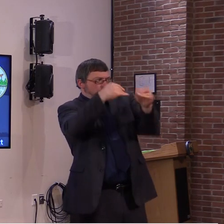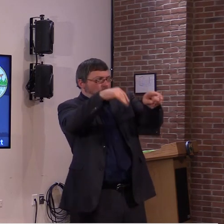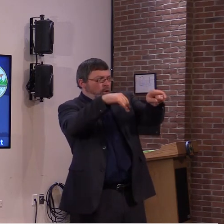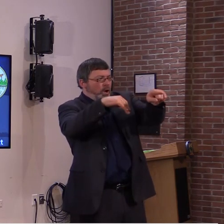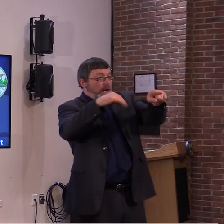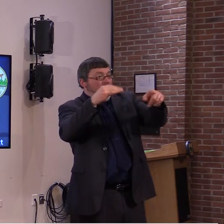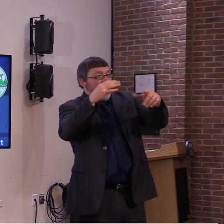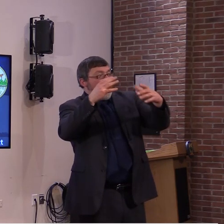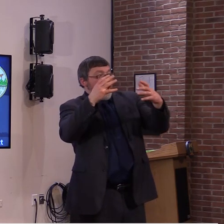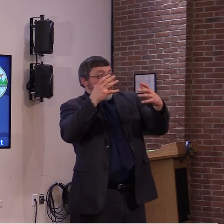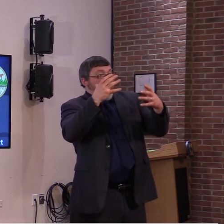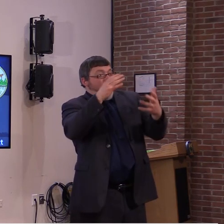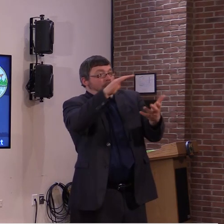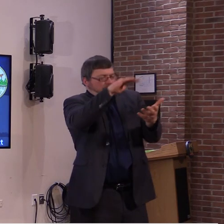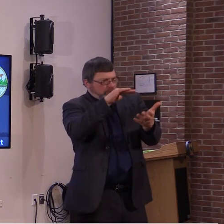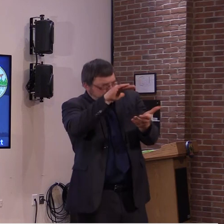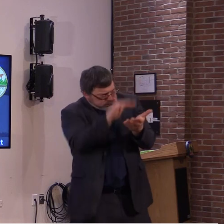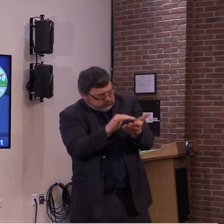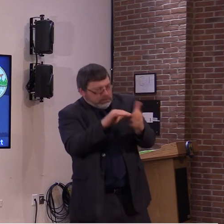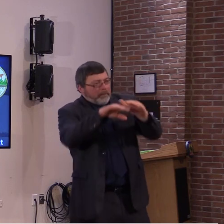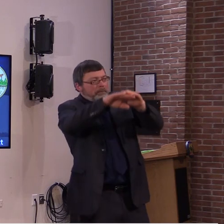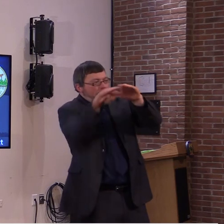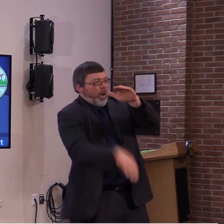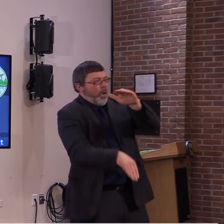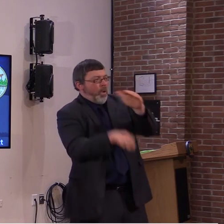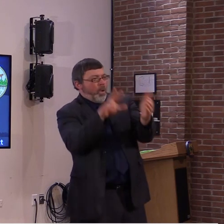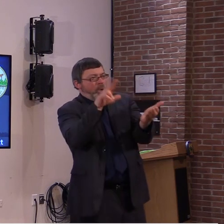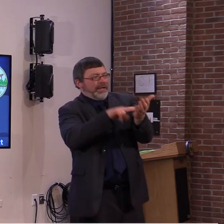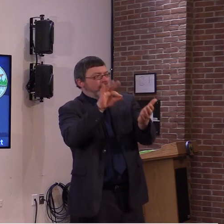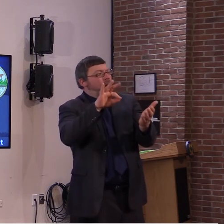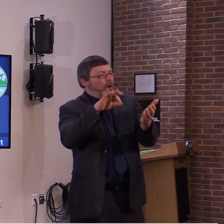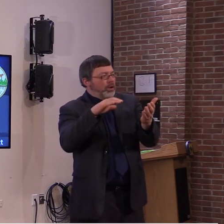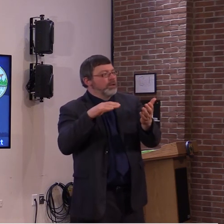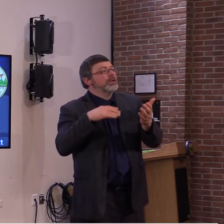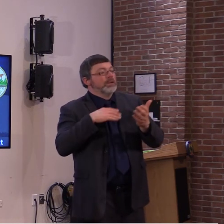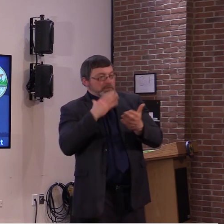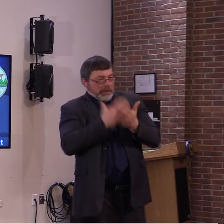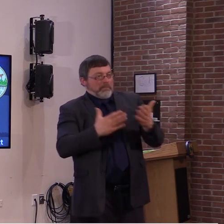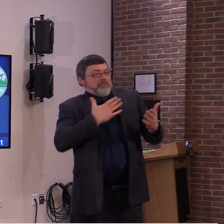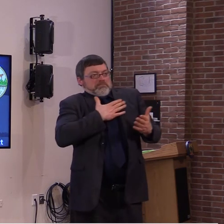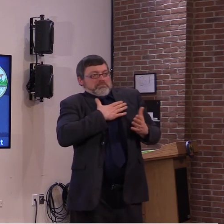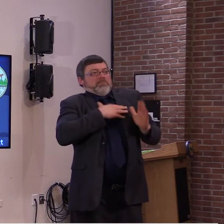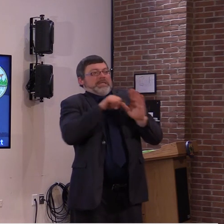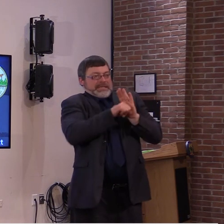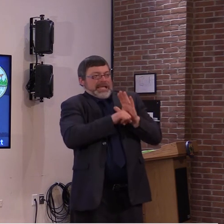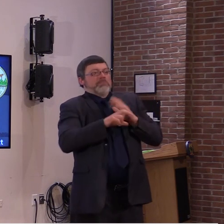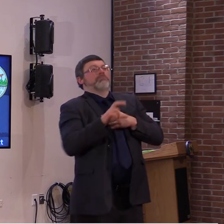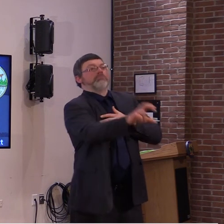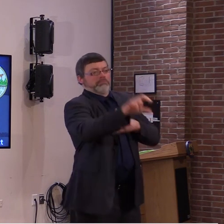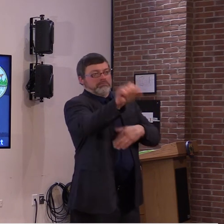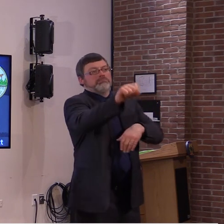care program. But right now, we're able to hold our own.